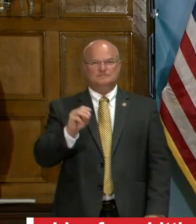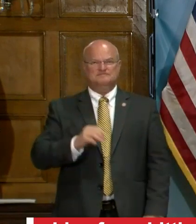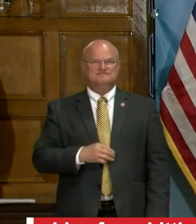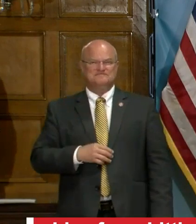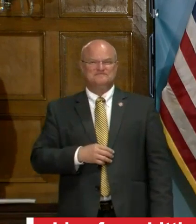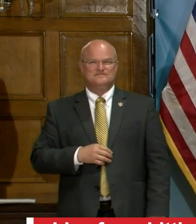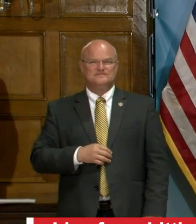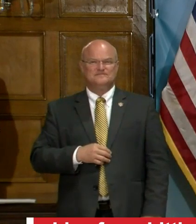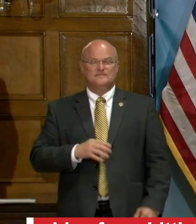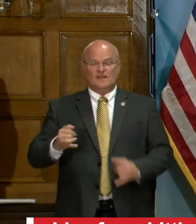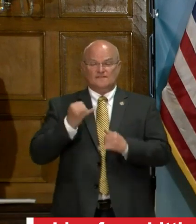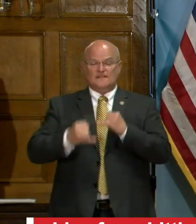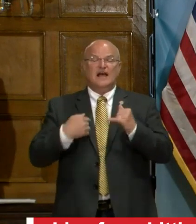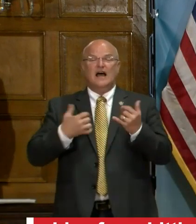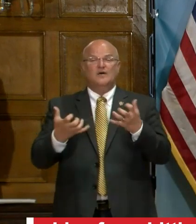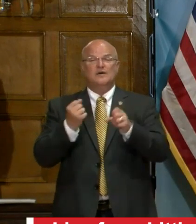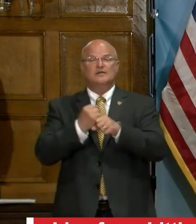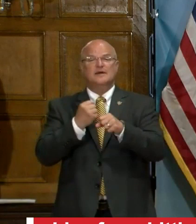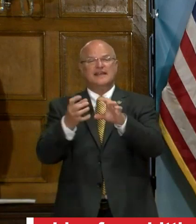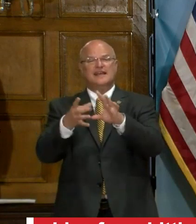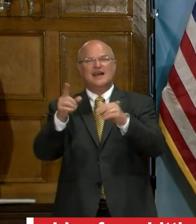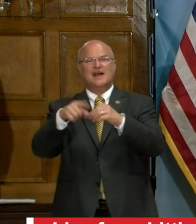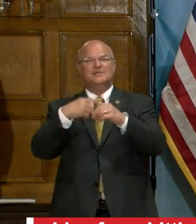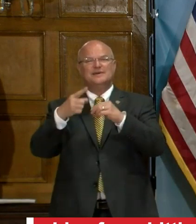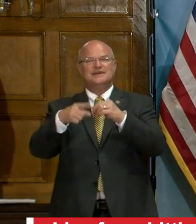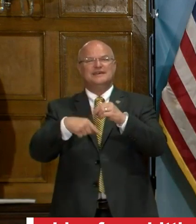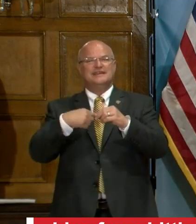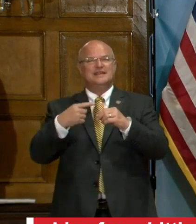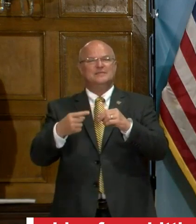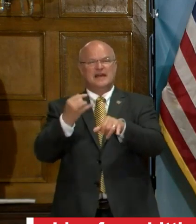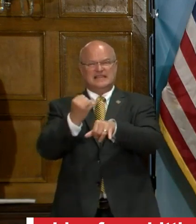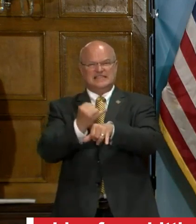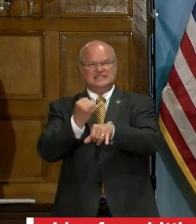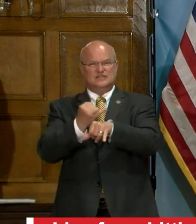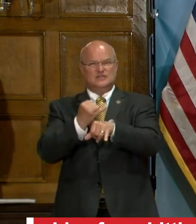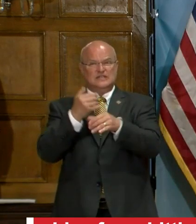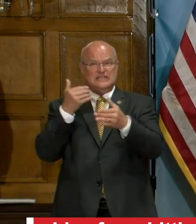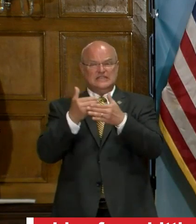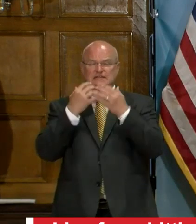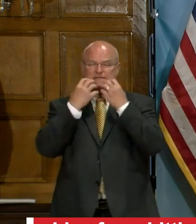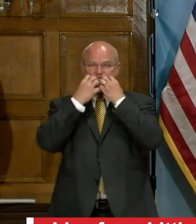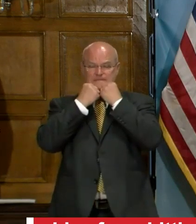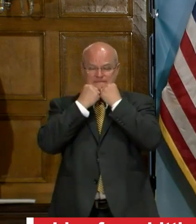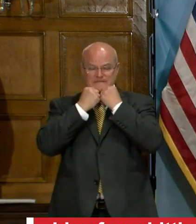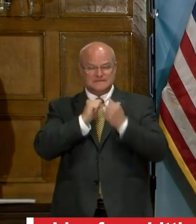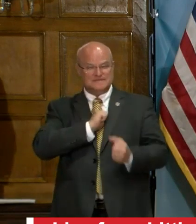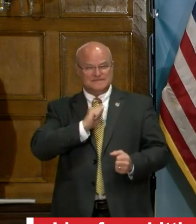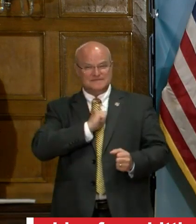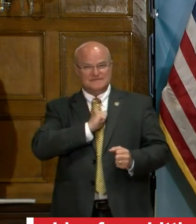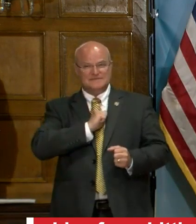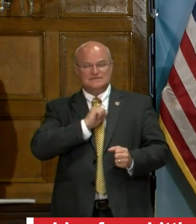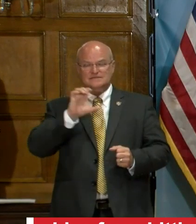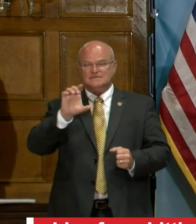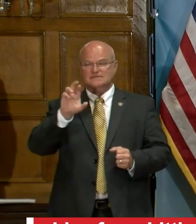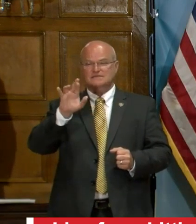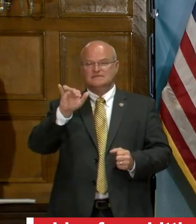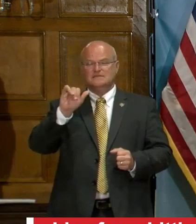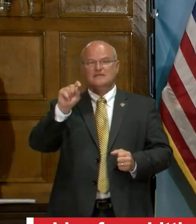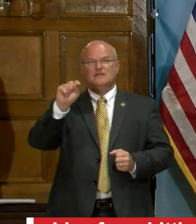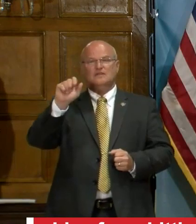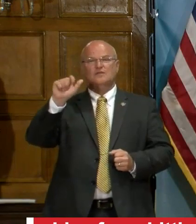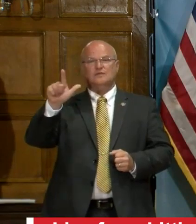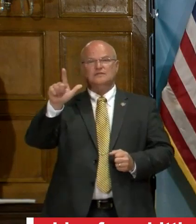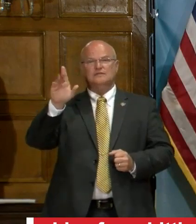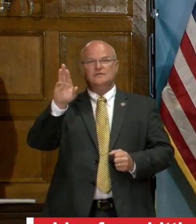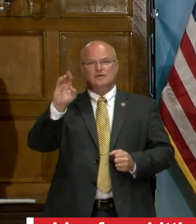arkansasready.com. Finally, I just want to make a comment about an institution that's near and dear to my heart, Crystal Bridges. I've